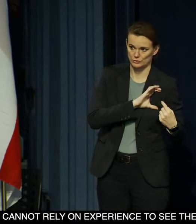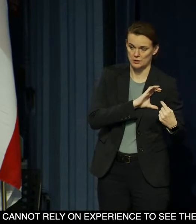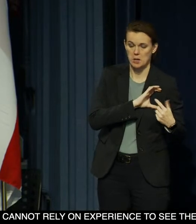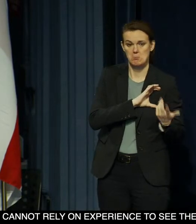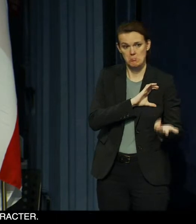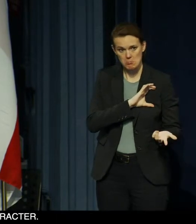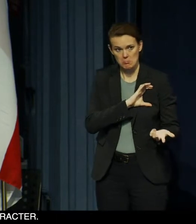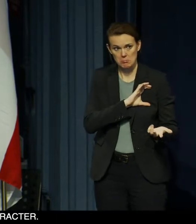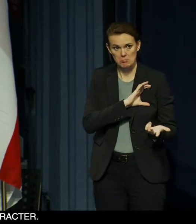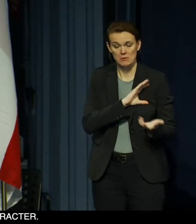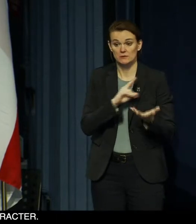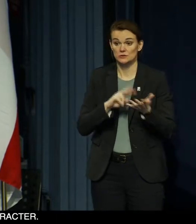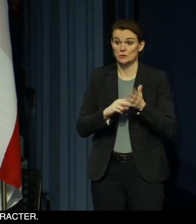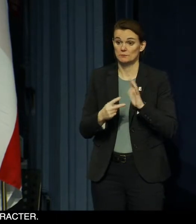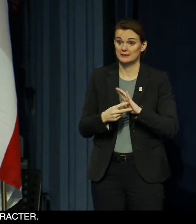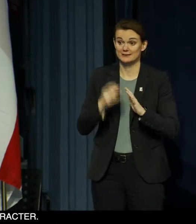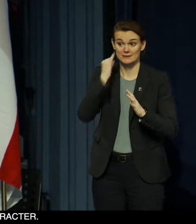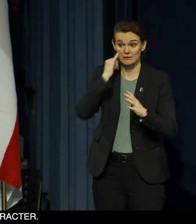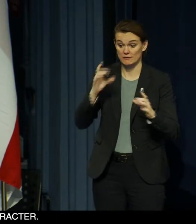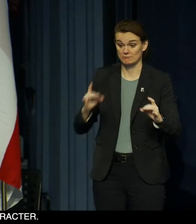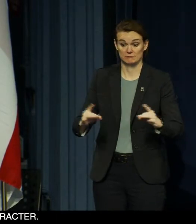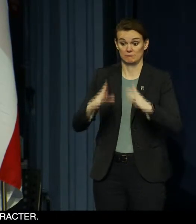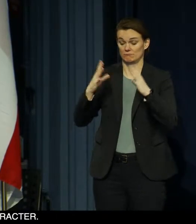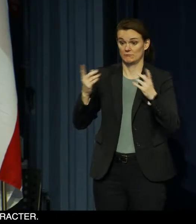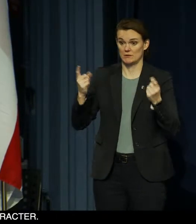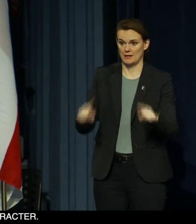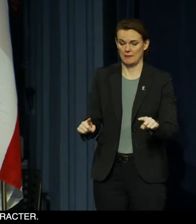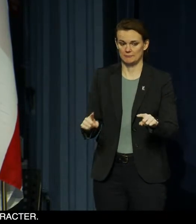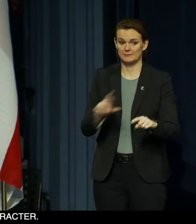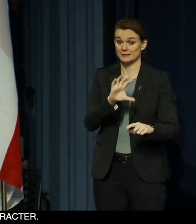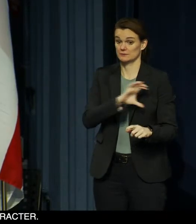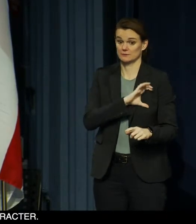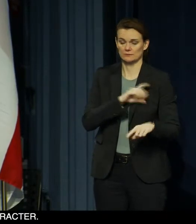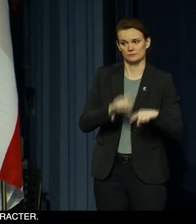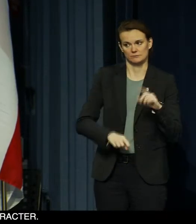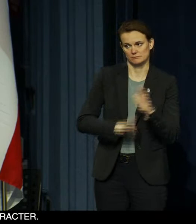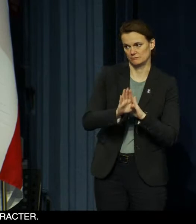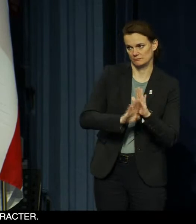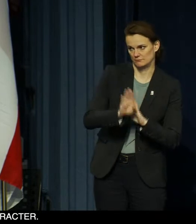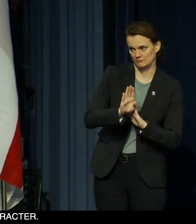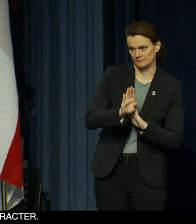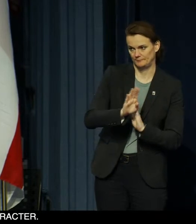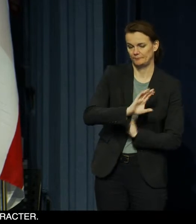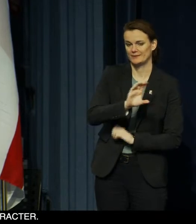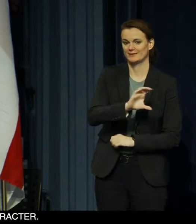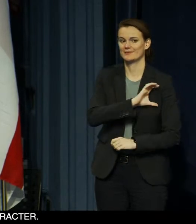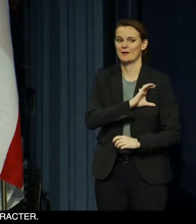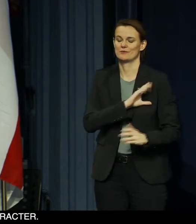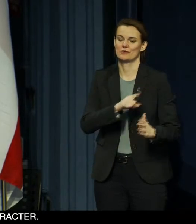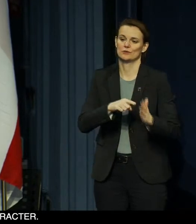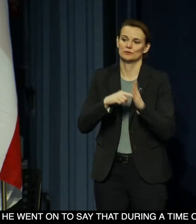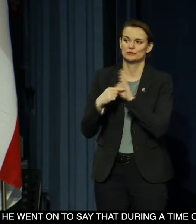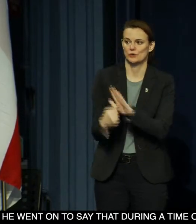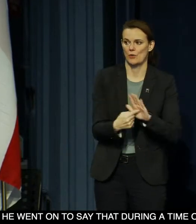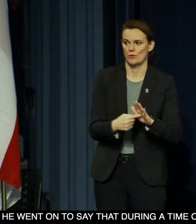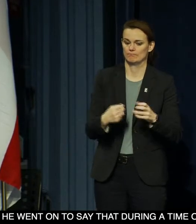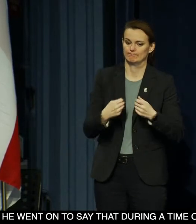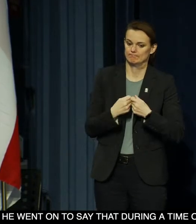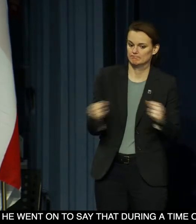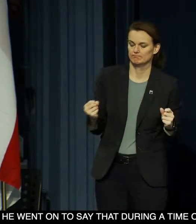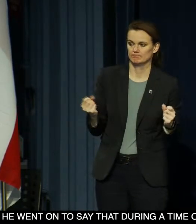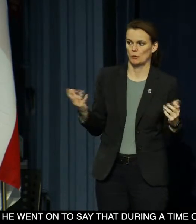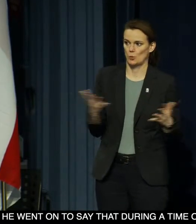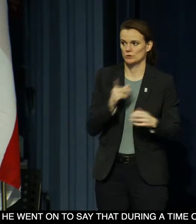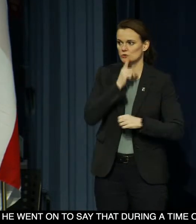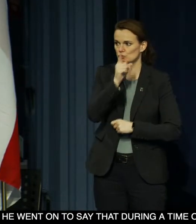that during a time of crisis, one doesn't build character, but instead one reveals character. I